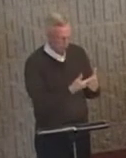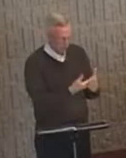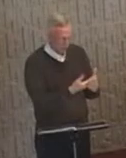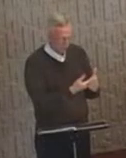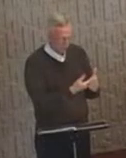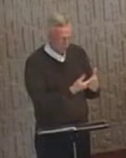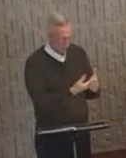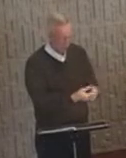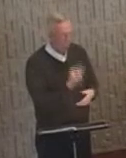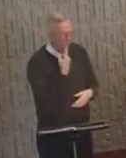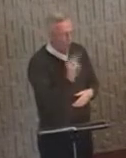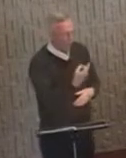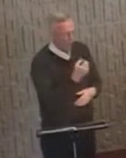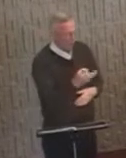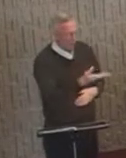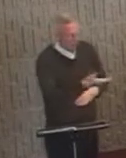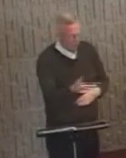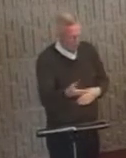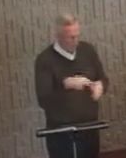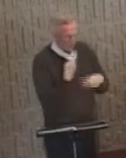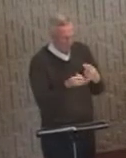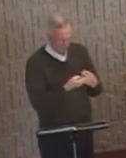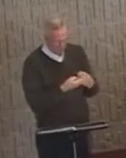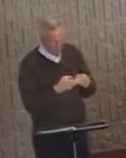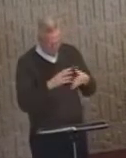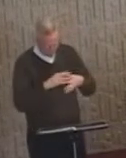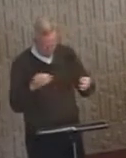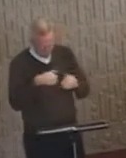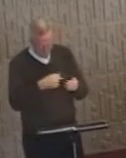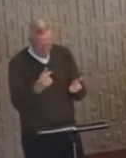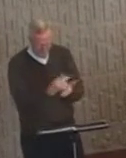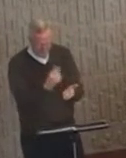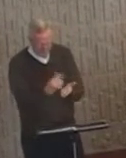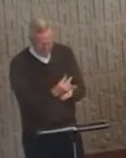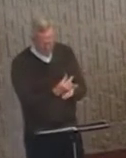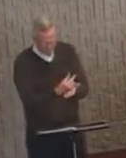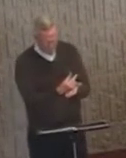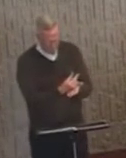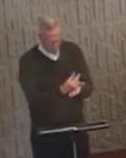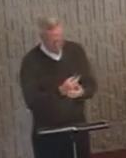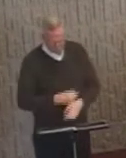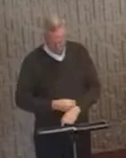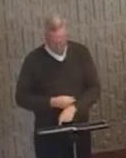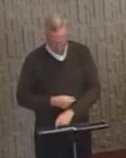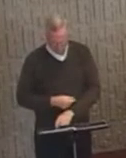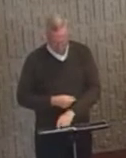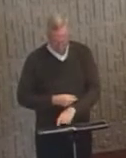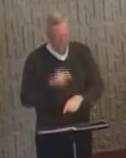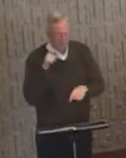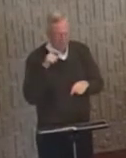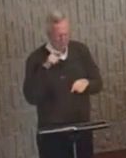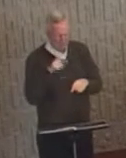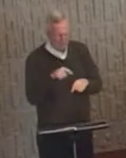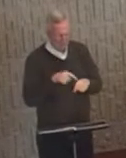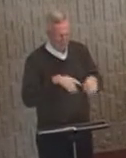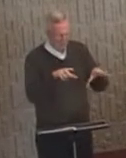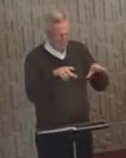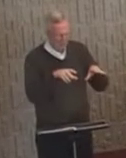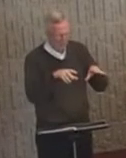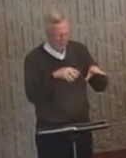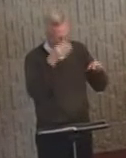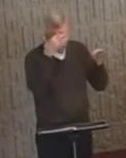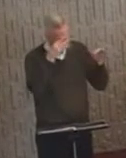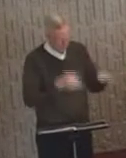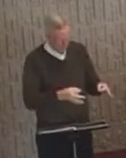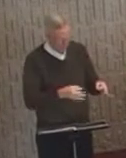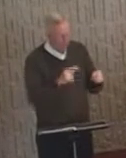One of the things about the Zacchaeus story is that he finally set his jaw and took the plunge. He decided